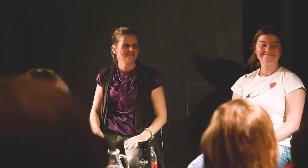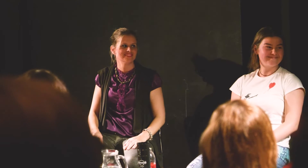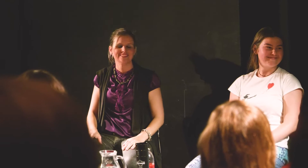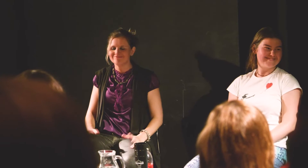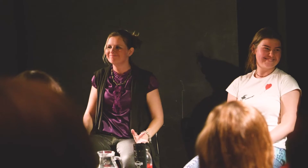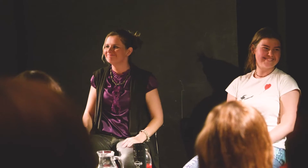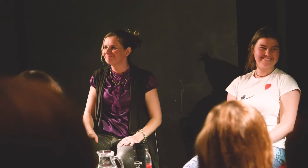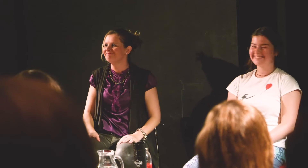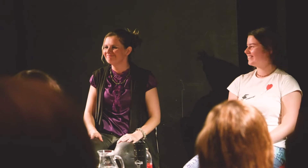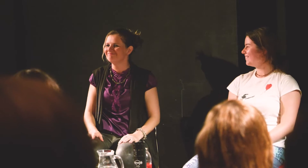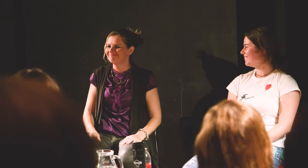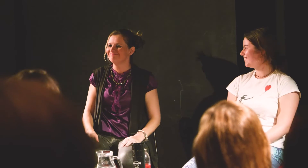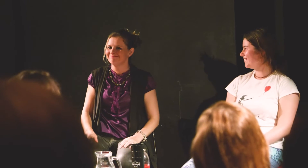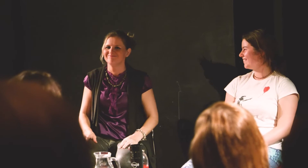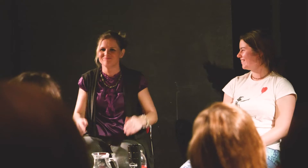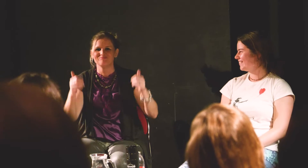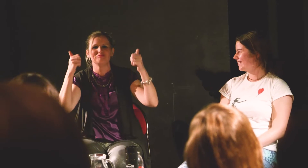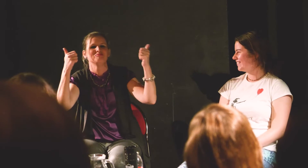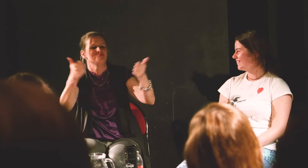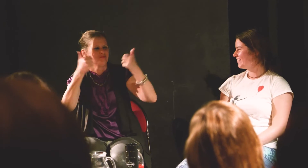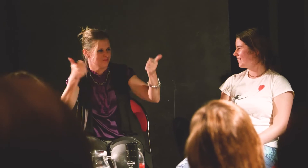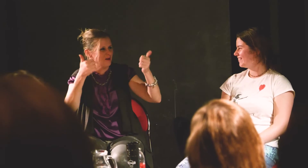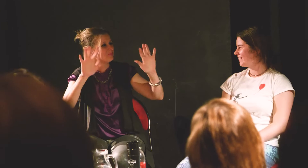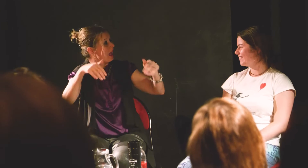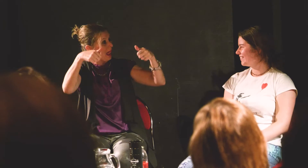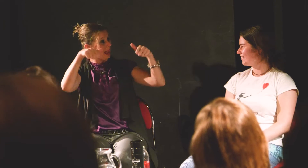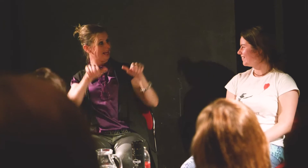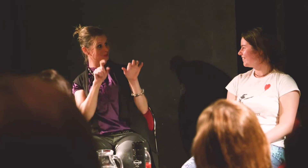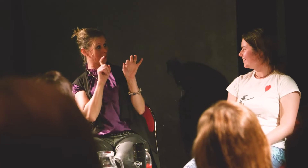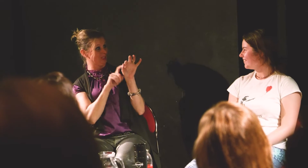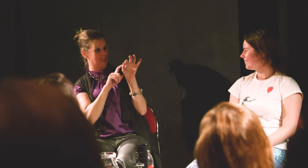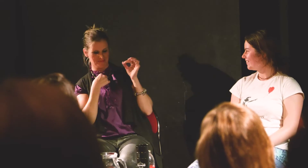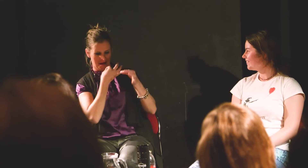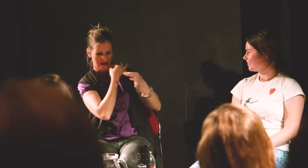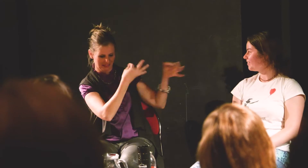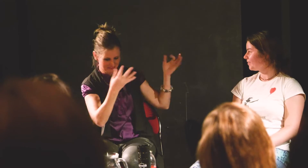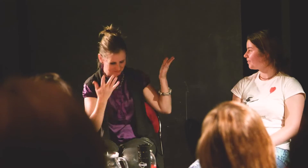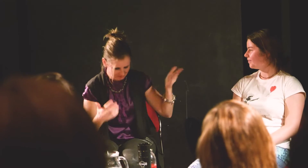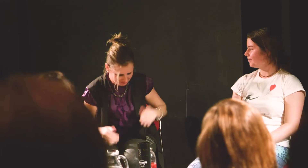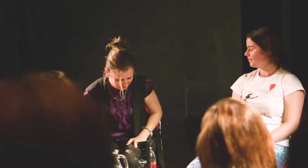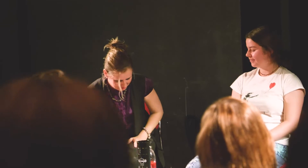to become Prime Minister. That's why. There you go. All right, so let's move on to our next question.